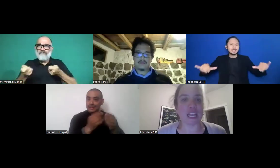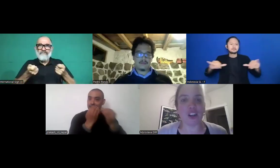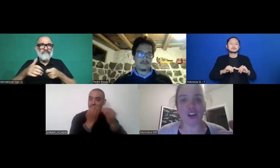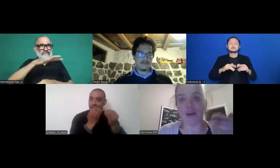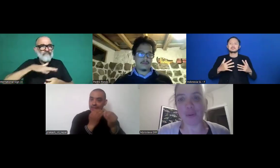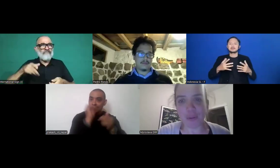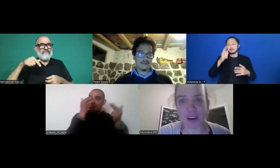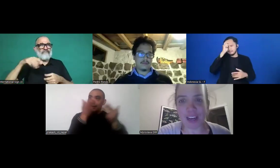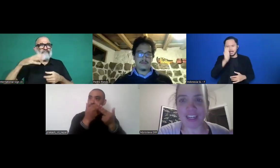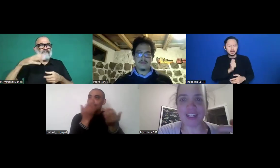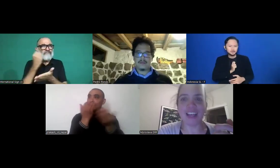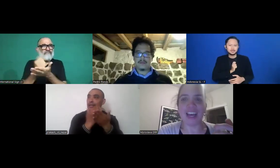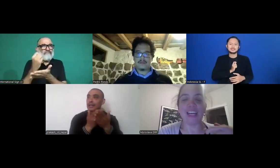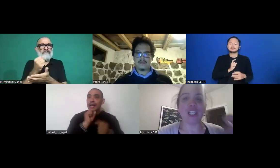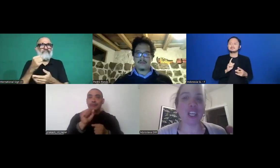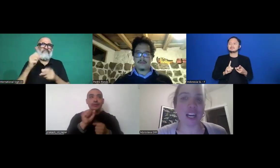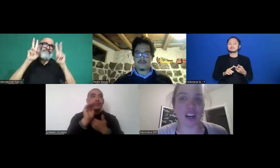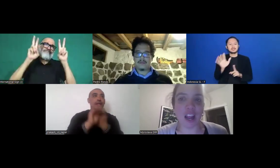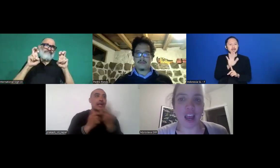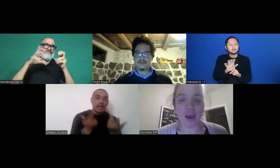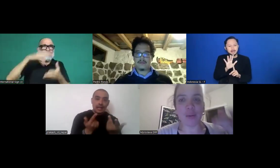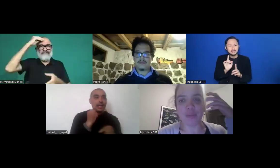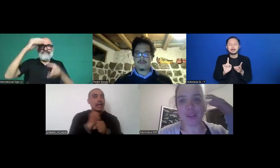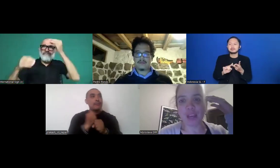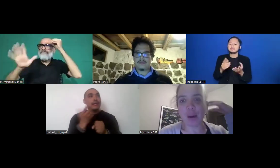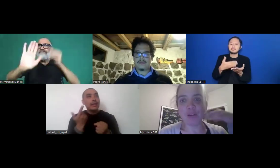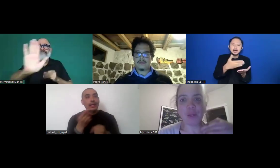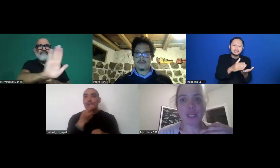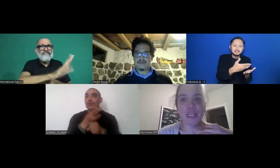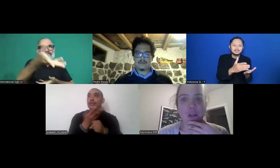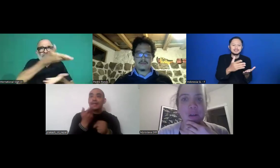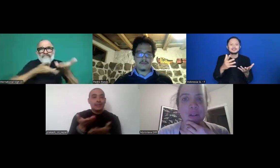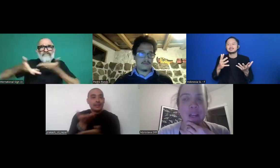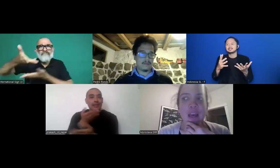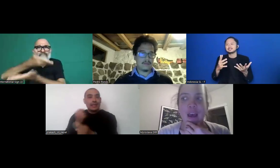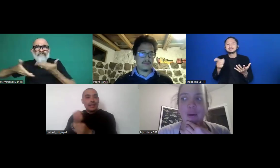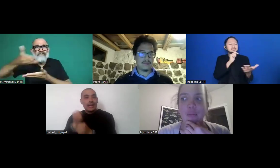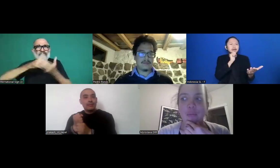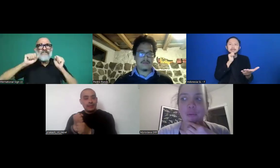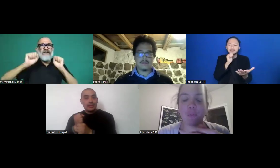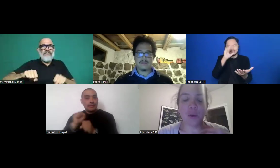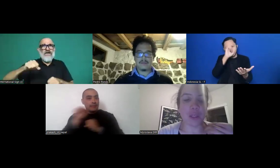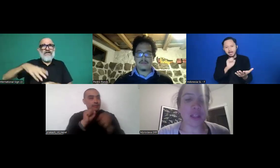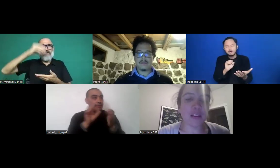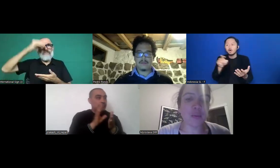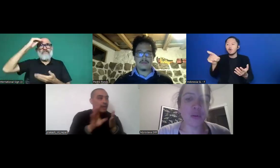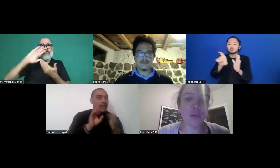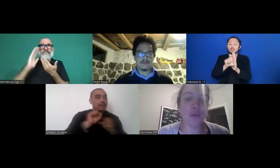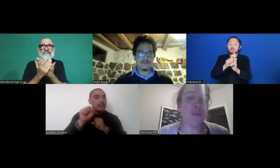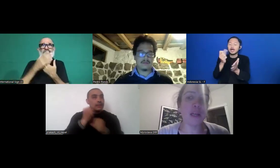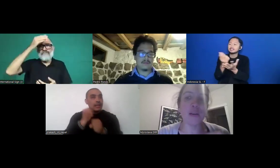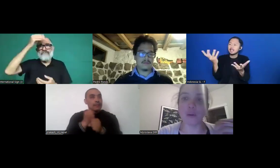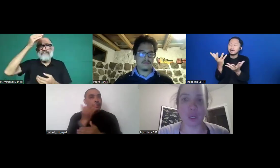and center and profile and share how much we can learn from within the